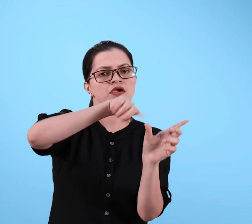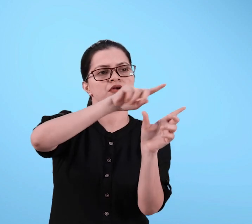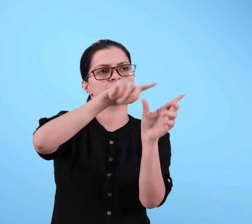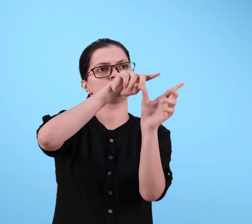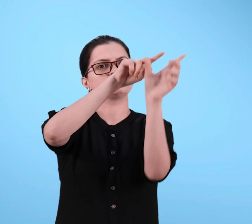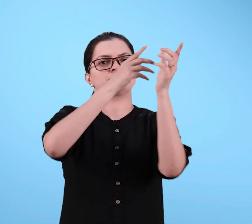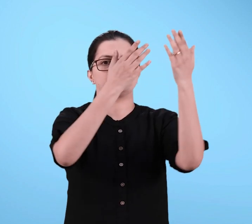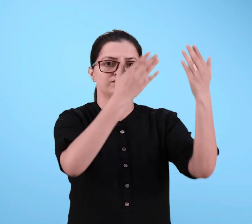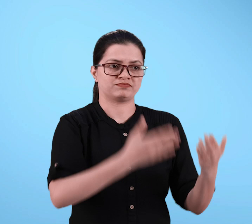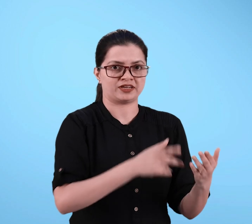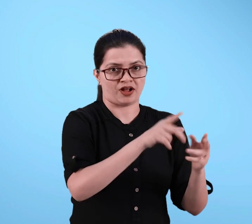3.12b.